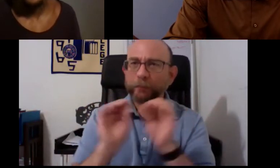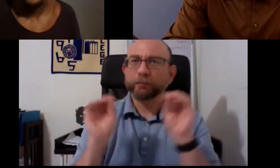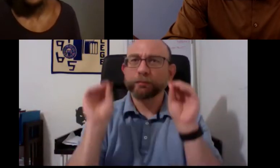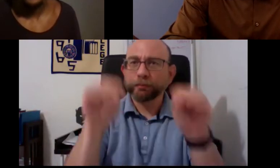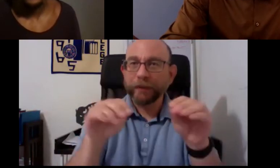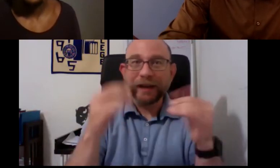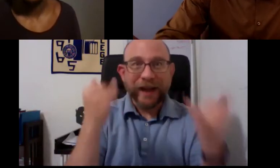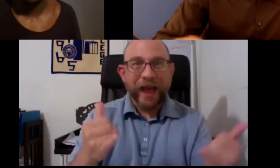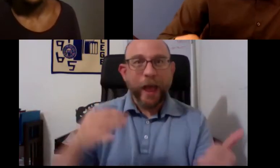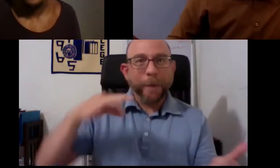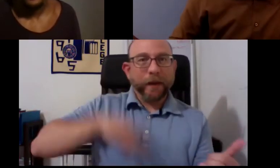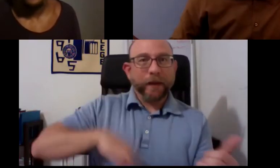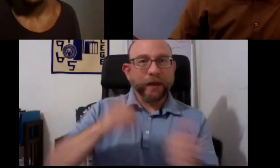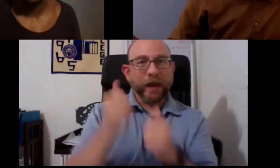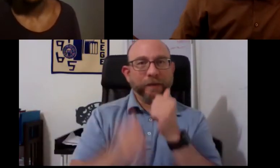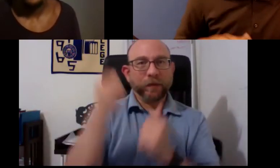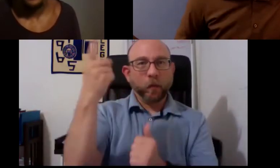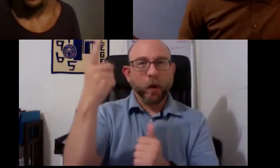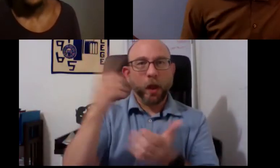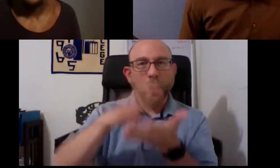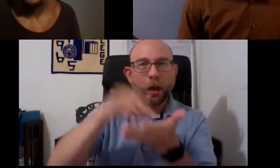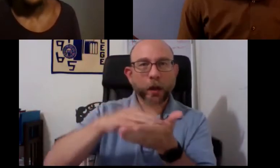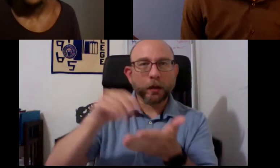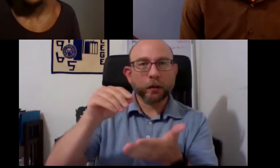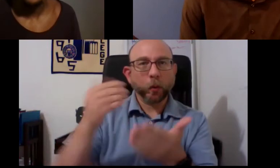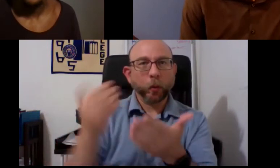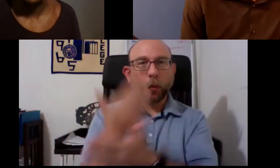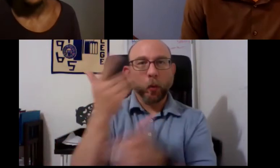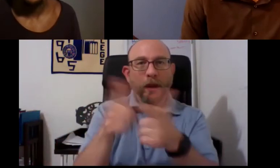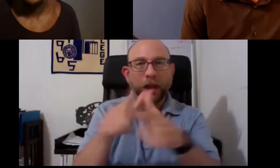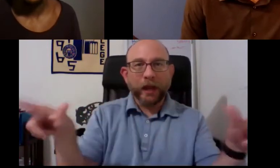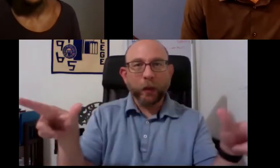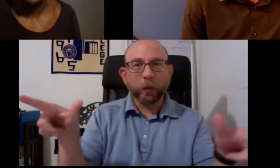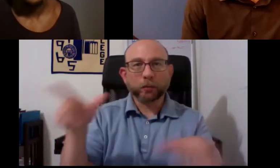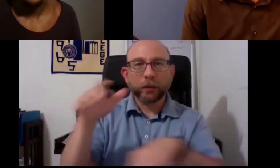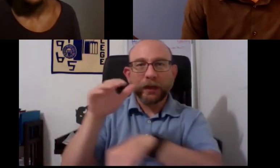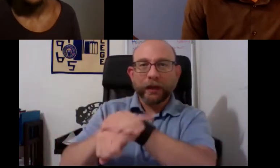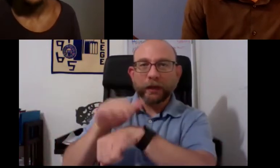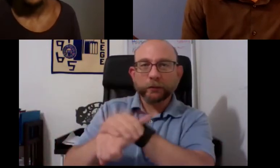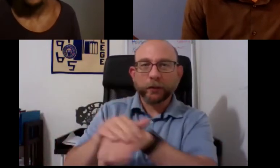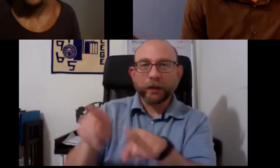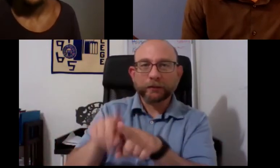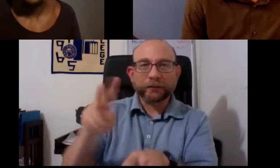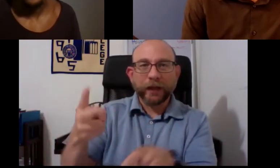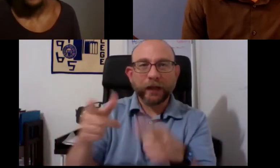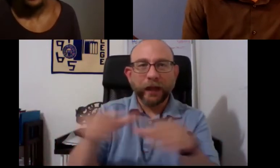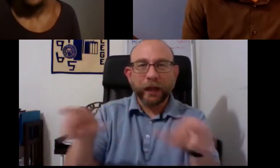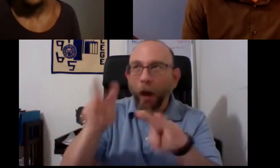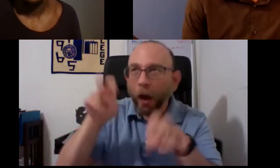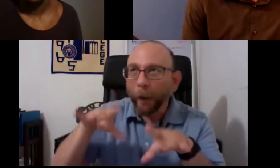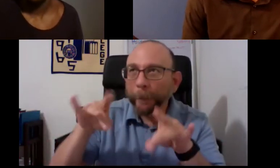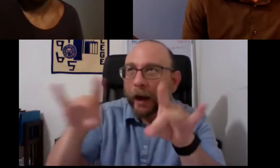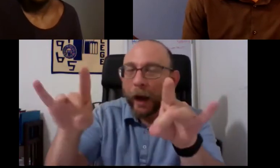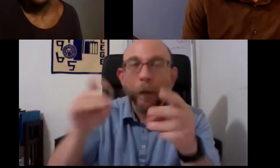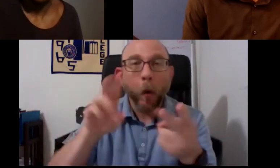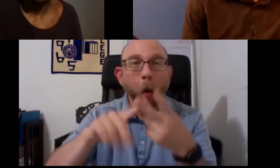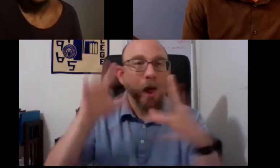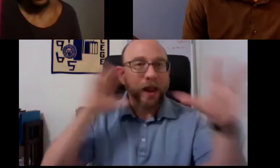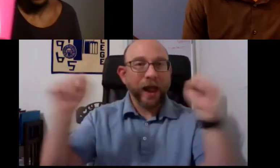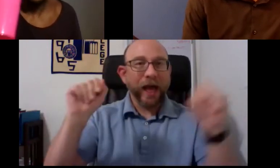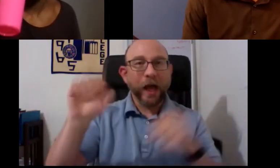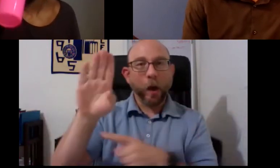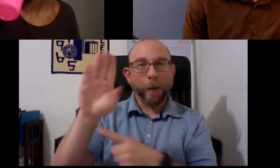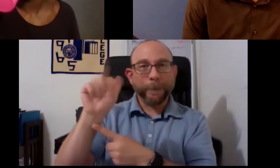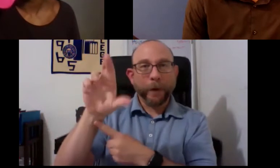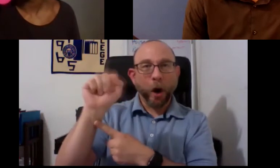wasn't captioning for a long time as ubiquitous as it is now, but the deaf community kept fighting for it. And now it's used for people who are English